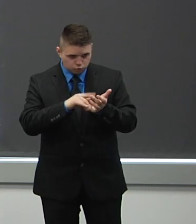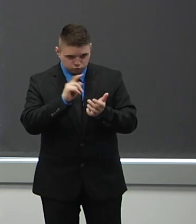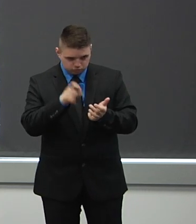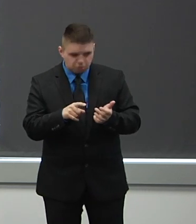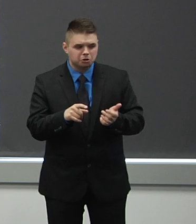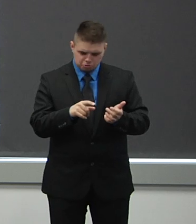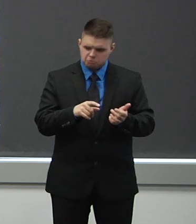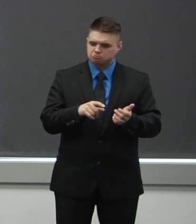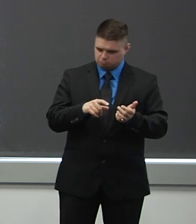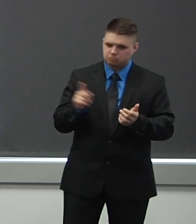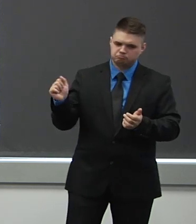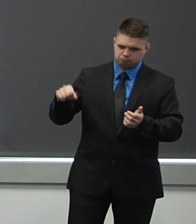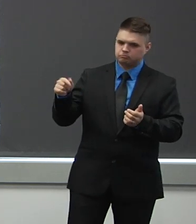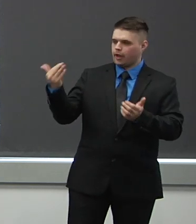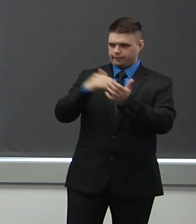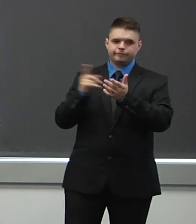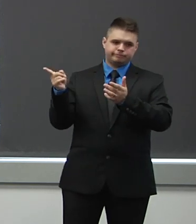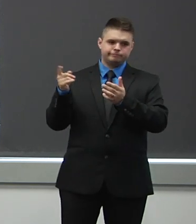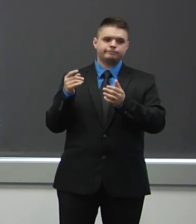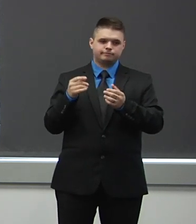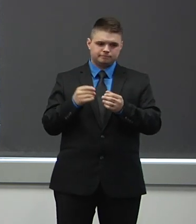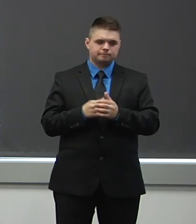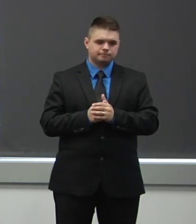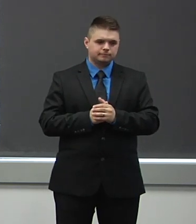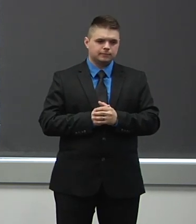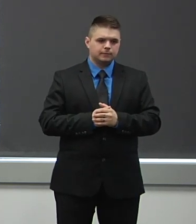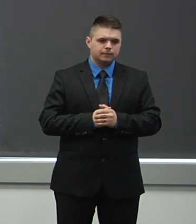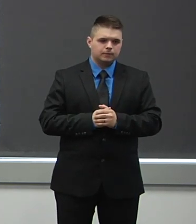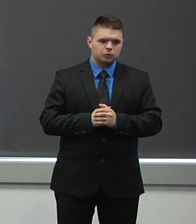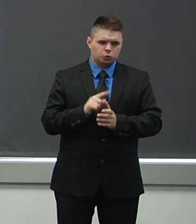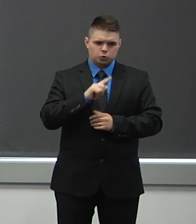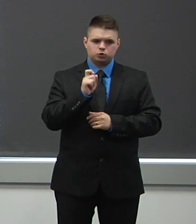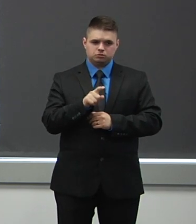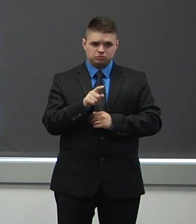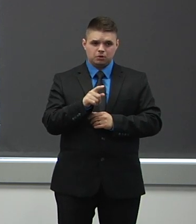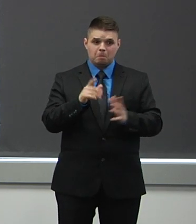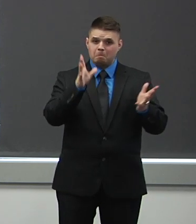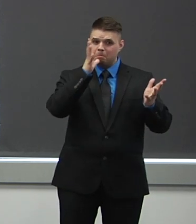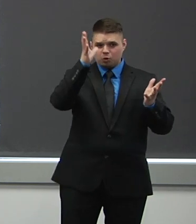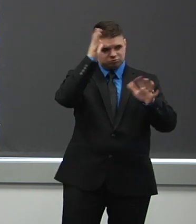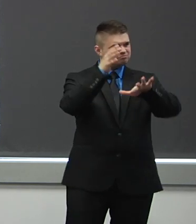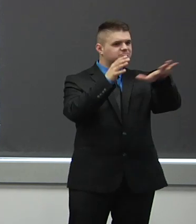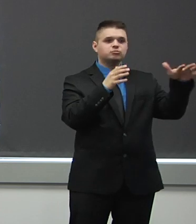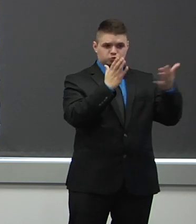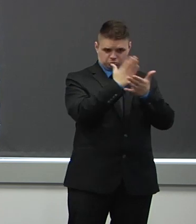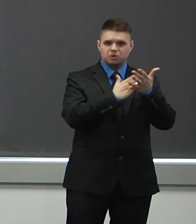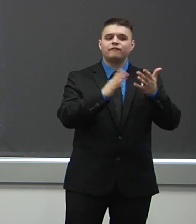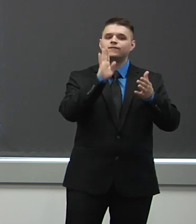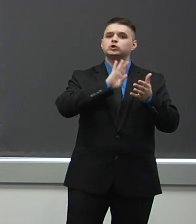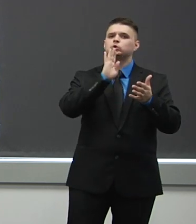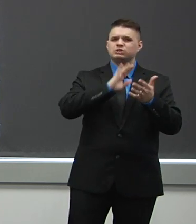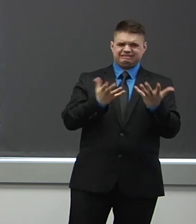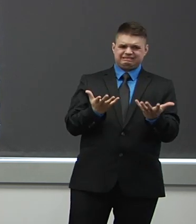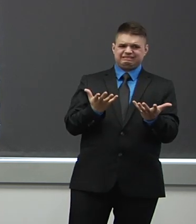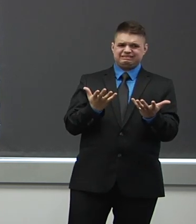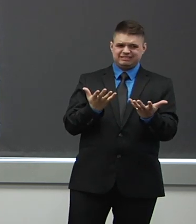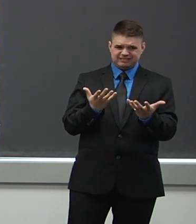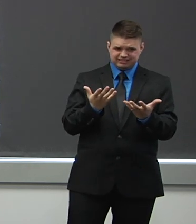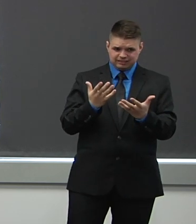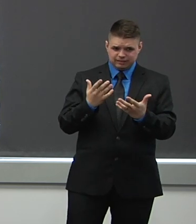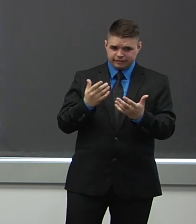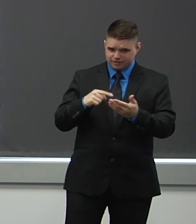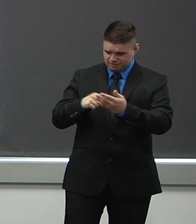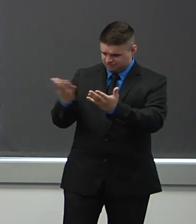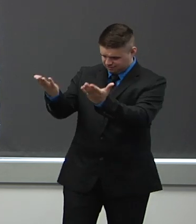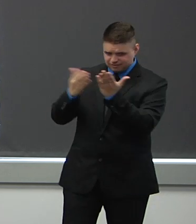the question. This is a question about the frustration that parents feel right now as they're just receiving kind of a